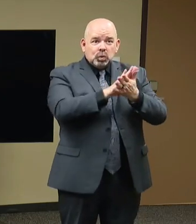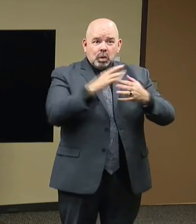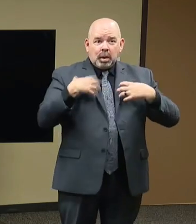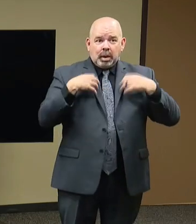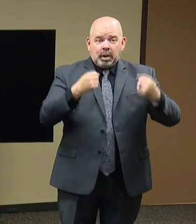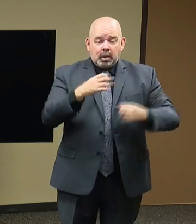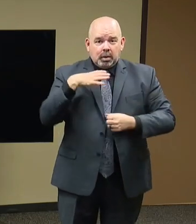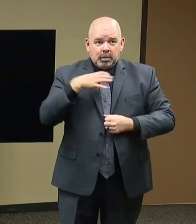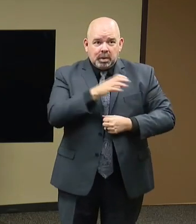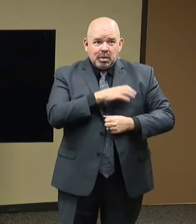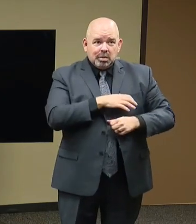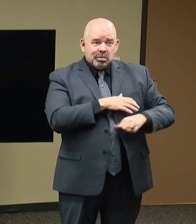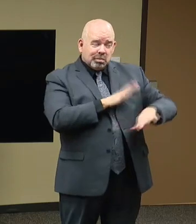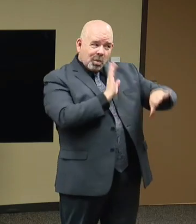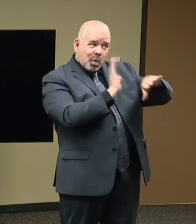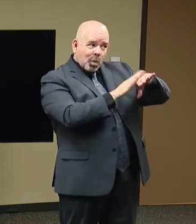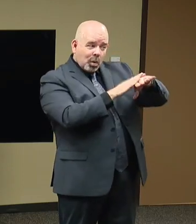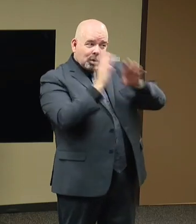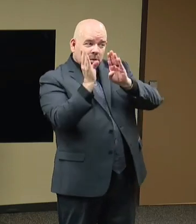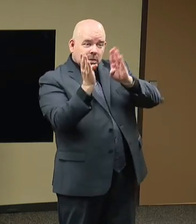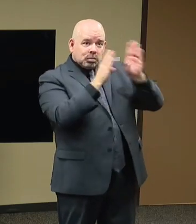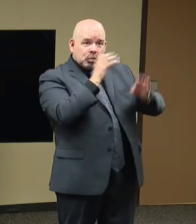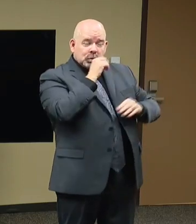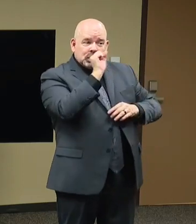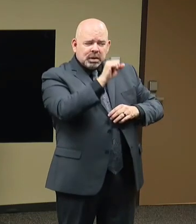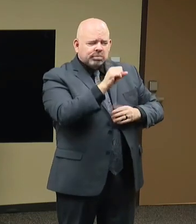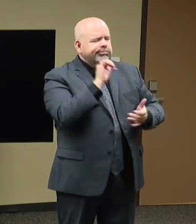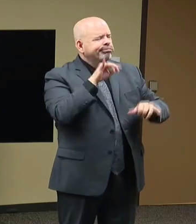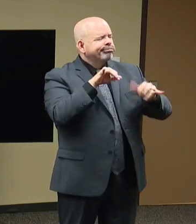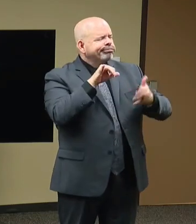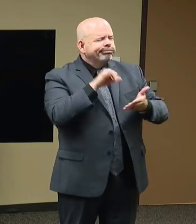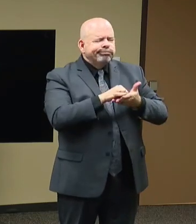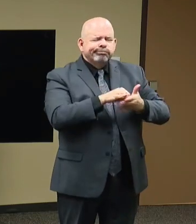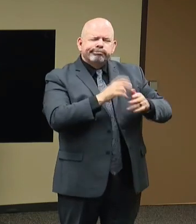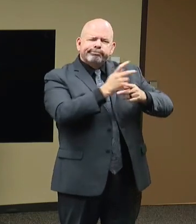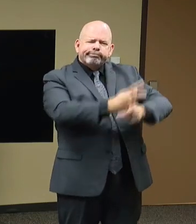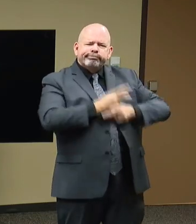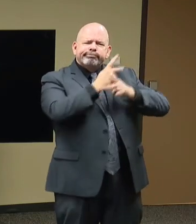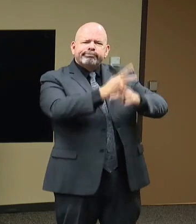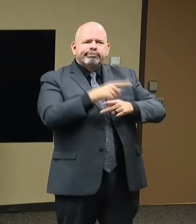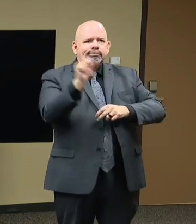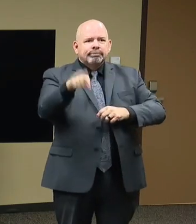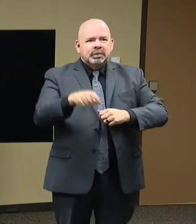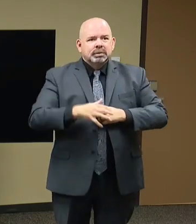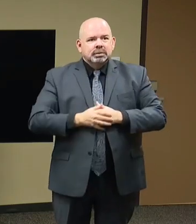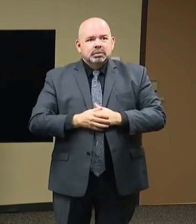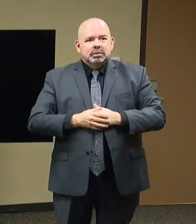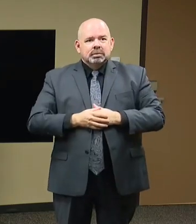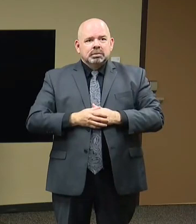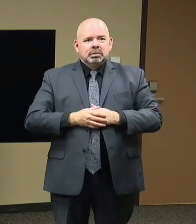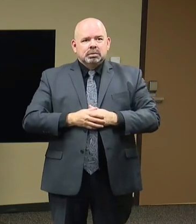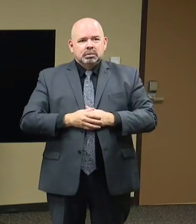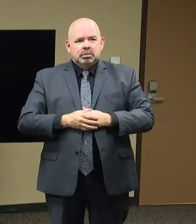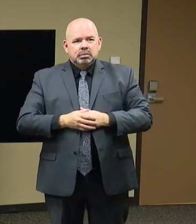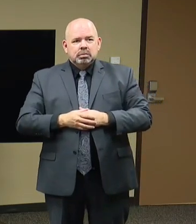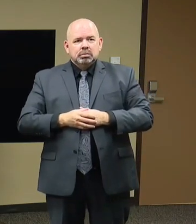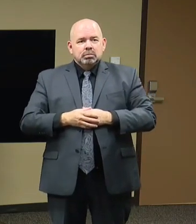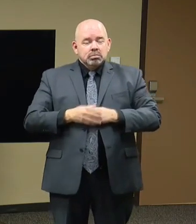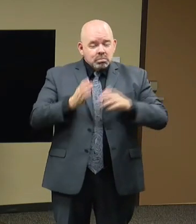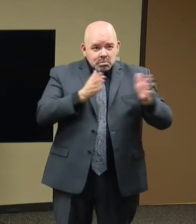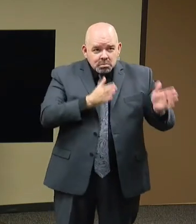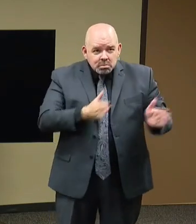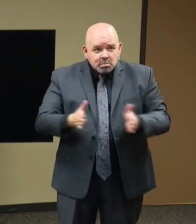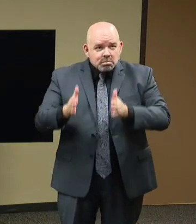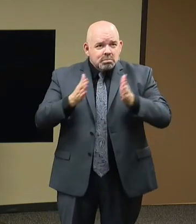of sort of recommendations and plans that are now in place because of where we are. We're not saying for people